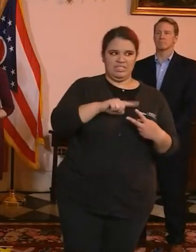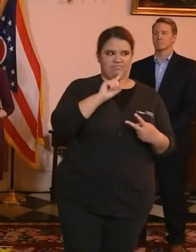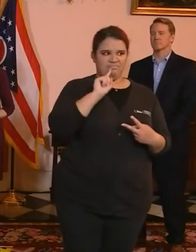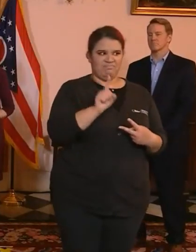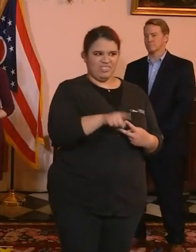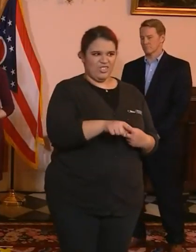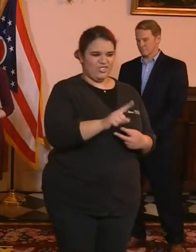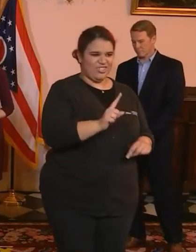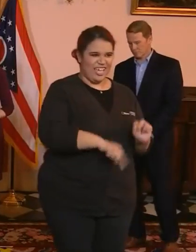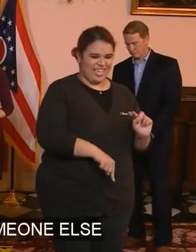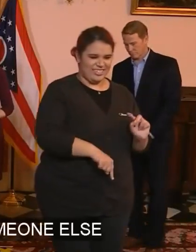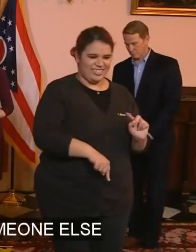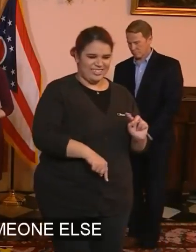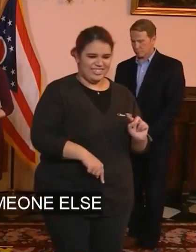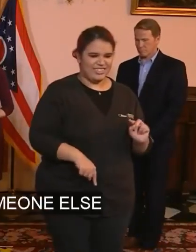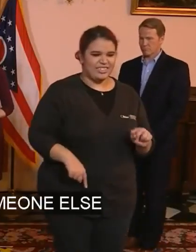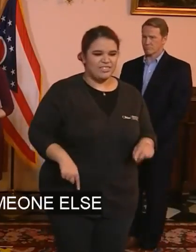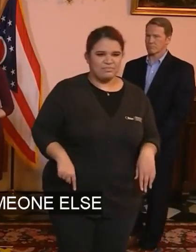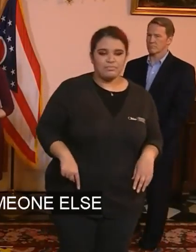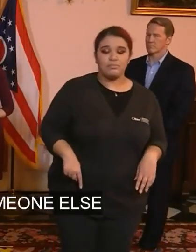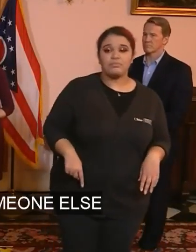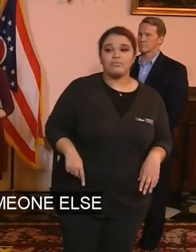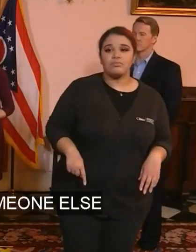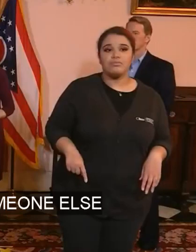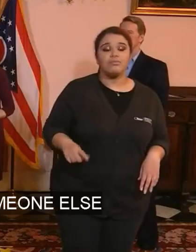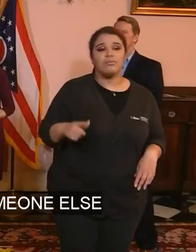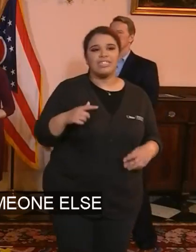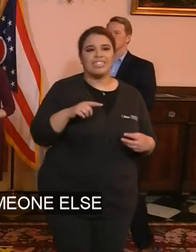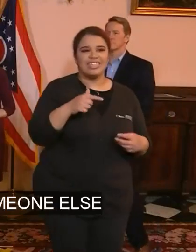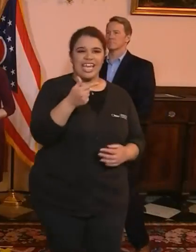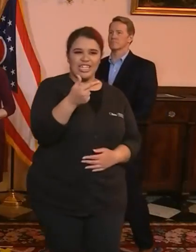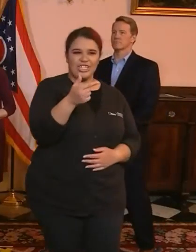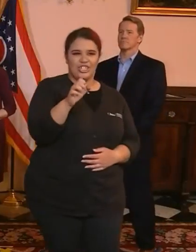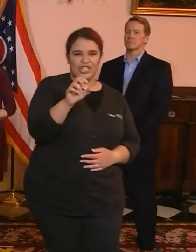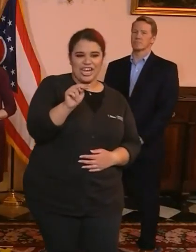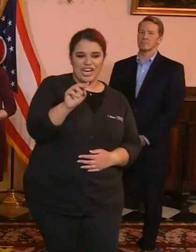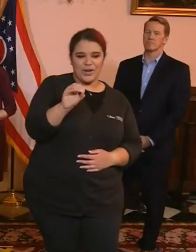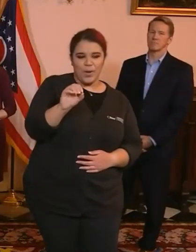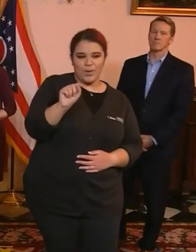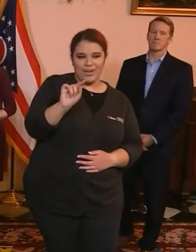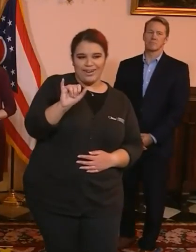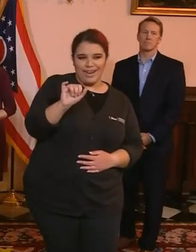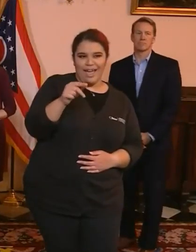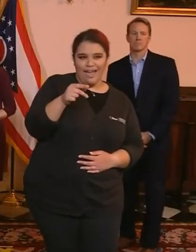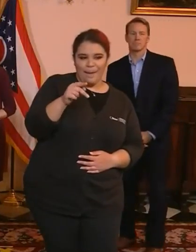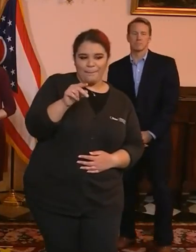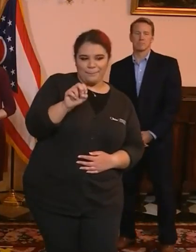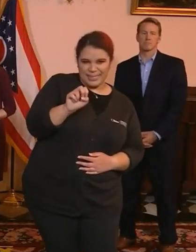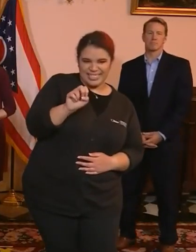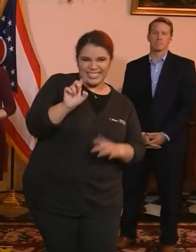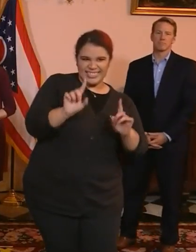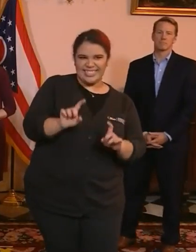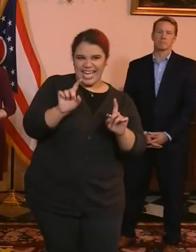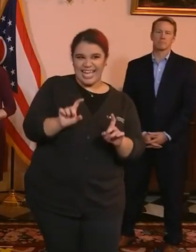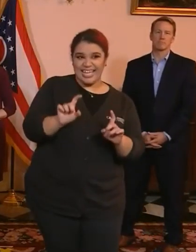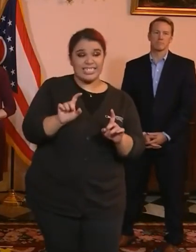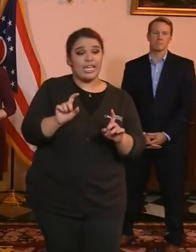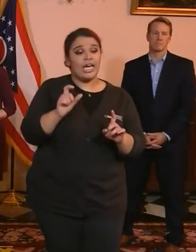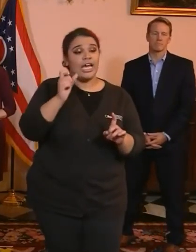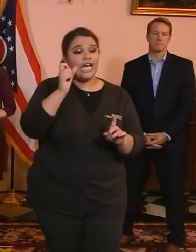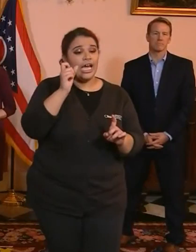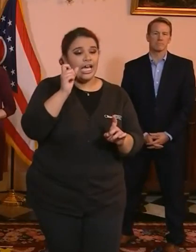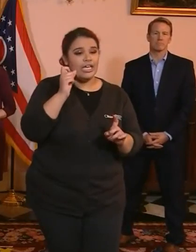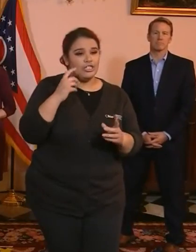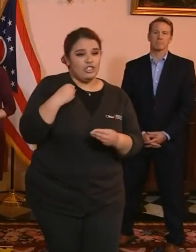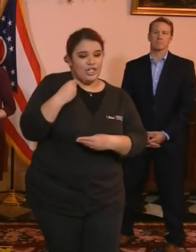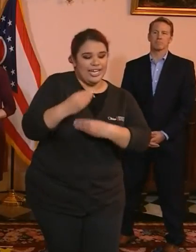And I will defer you. My staff will get to you on the types. I, at one point, knew everything about every reagent and test, but there